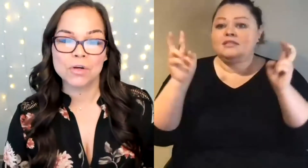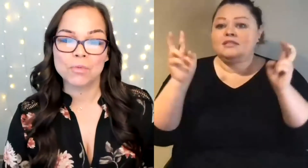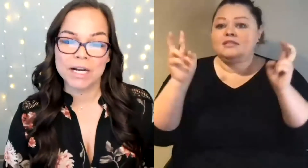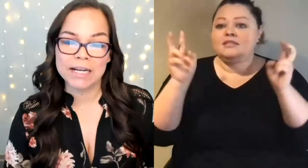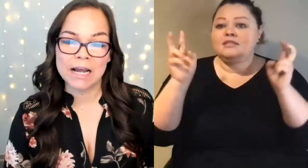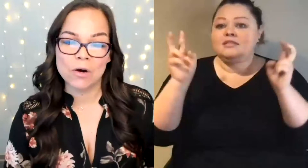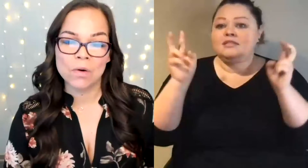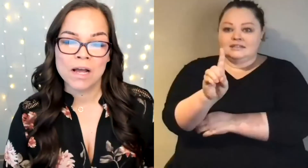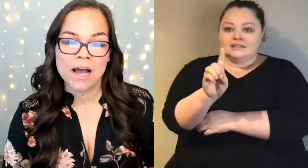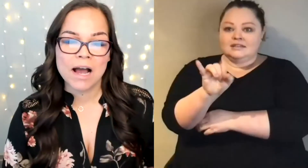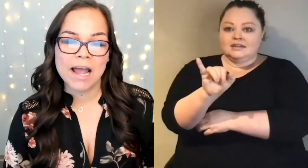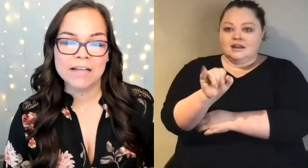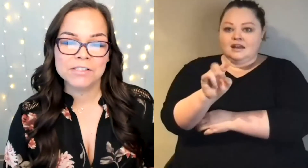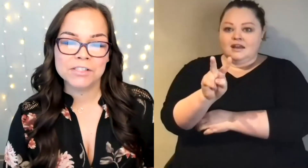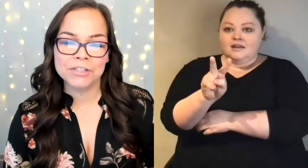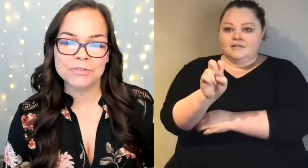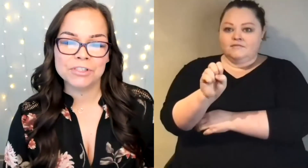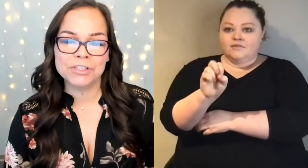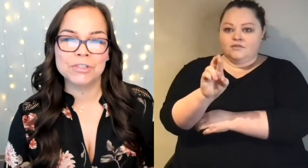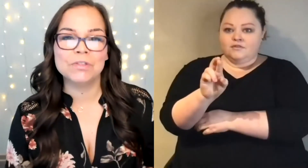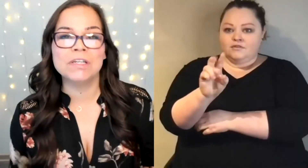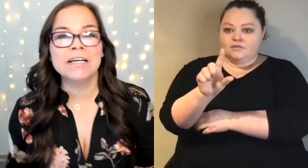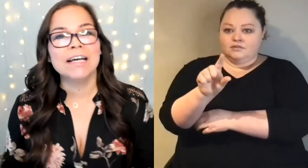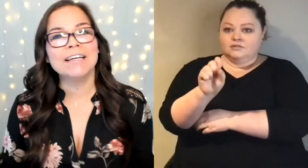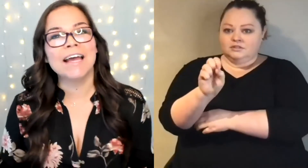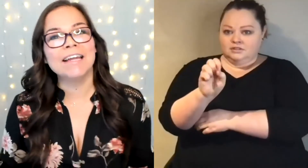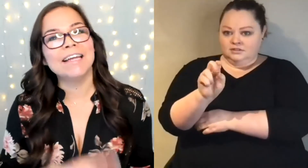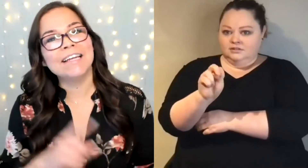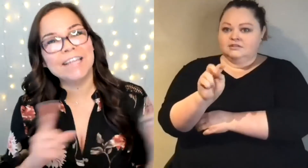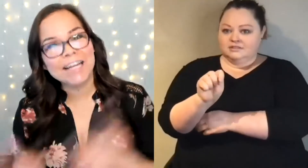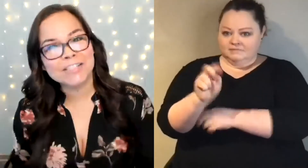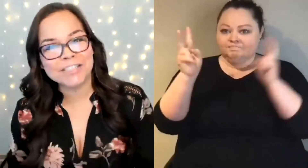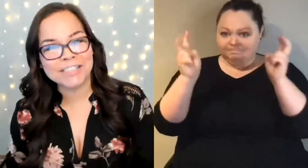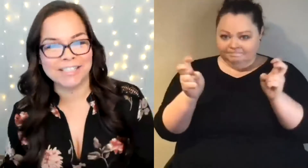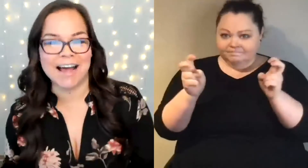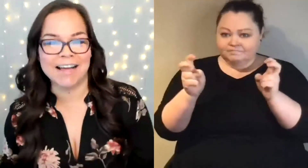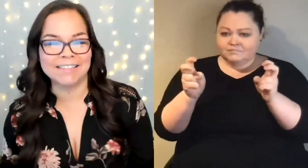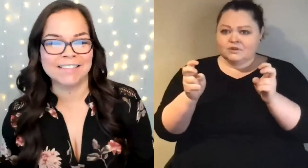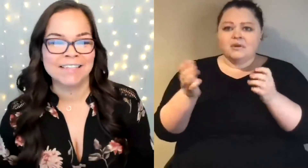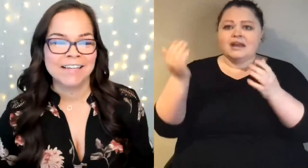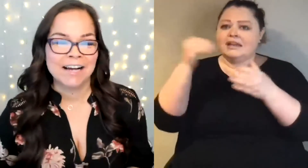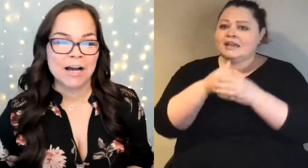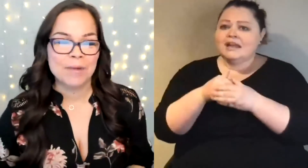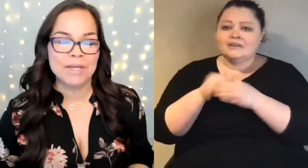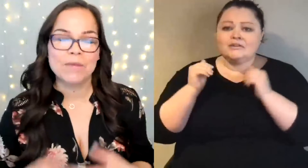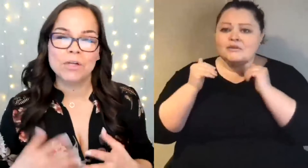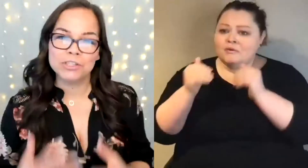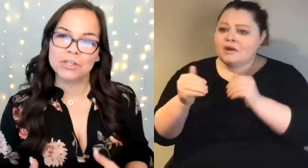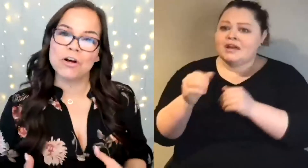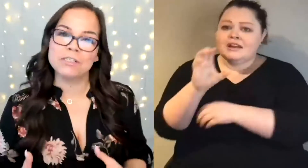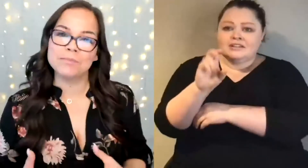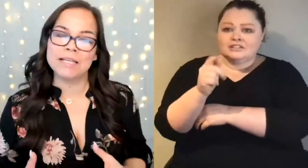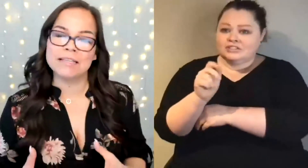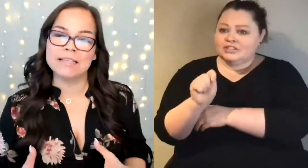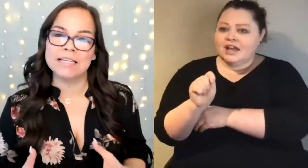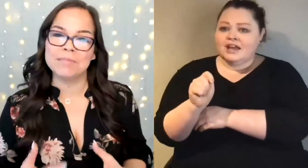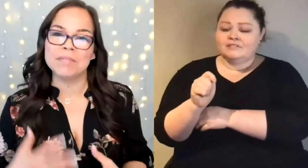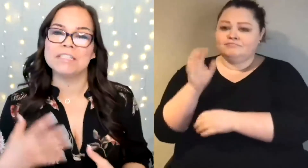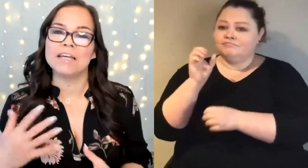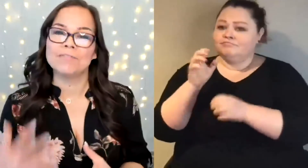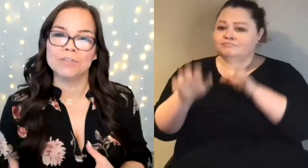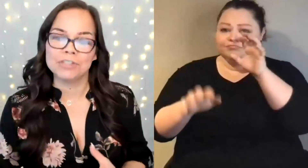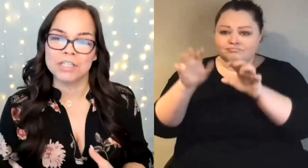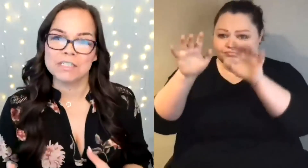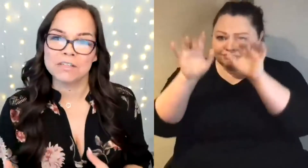And so right now, I ask you to, again, engage in the chat. And I want you to contemplate the